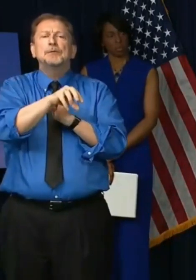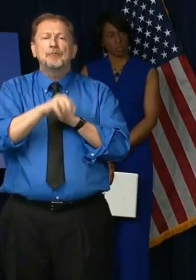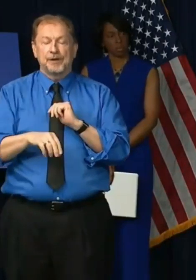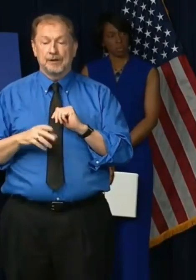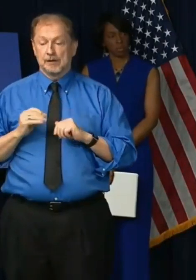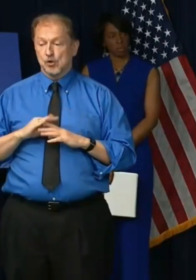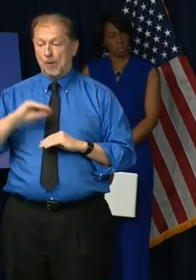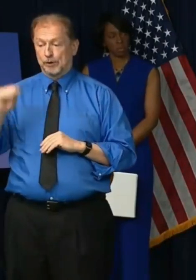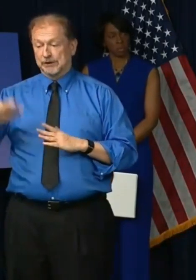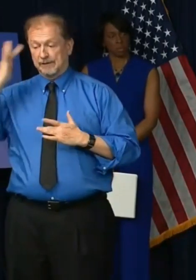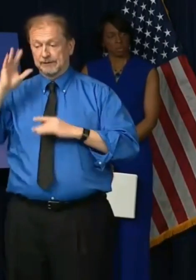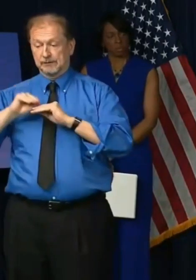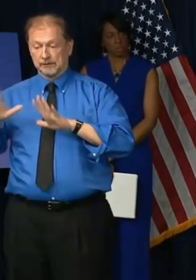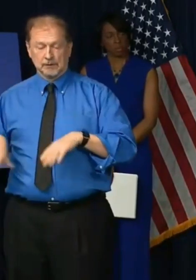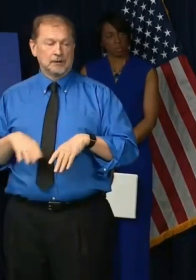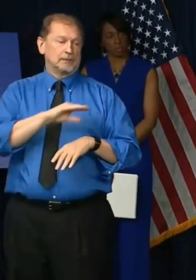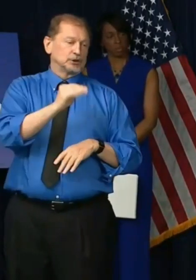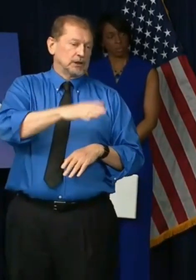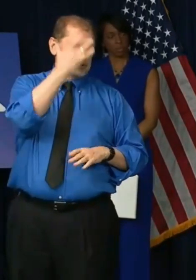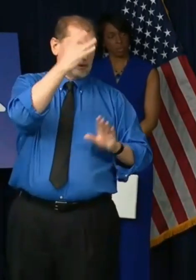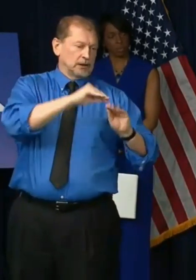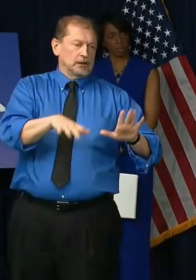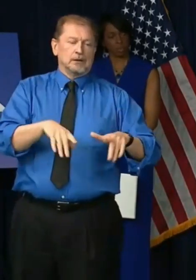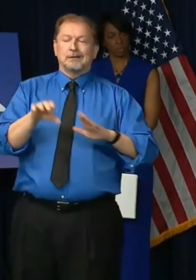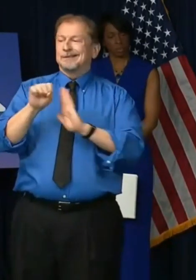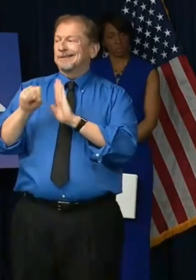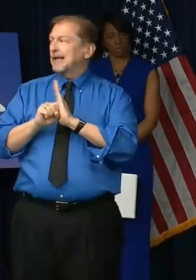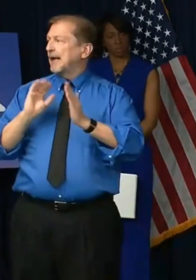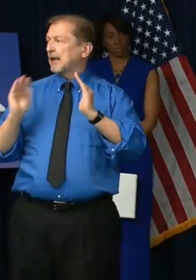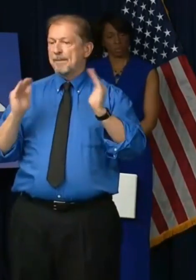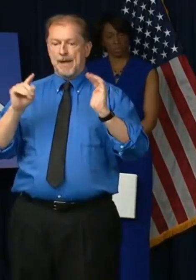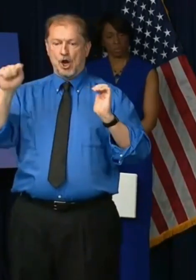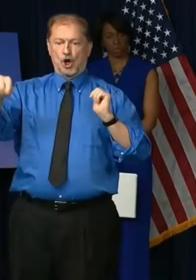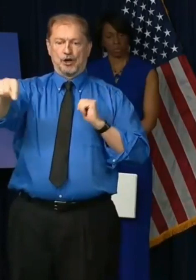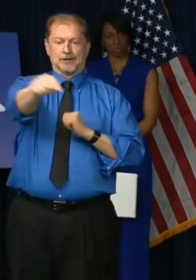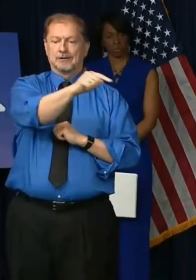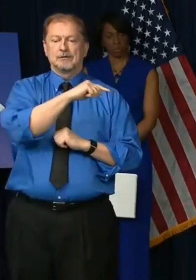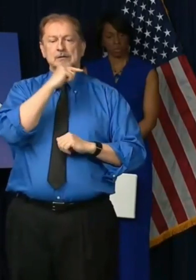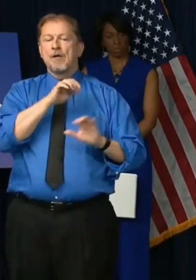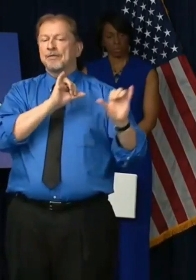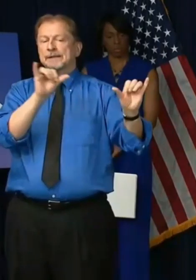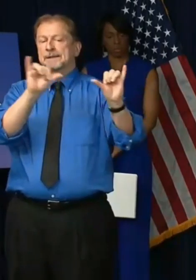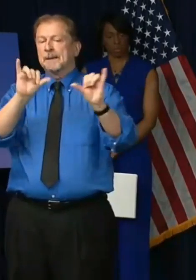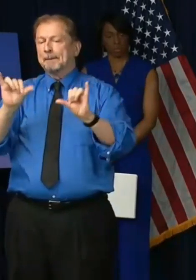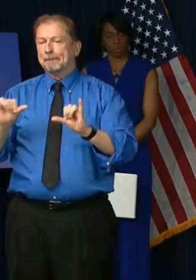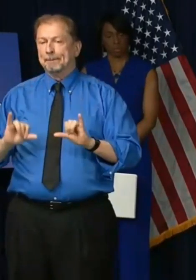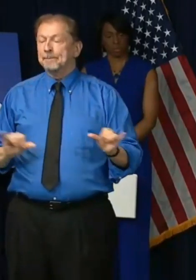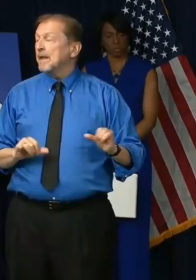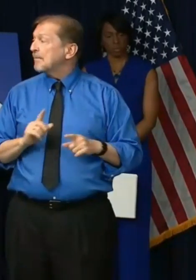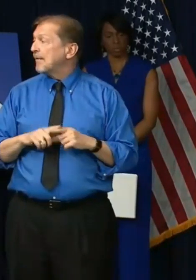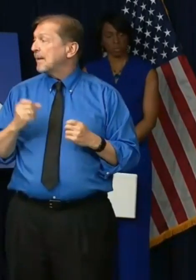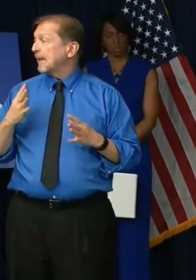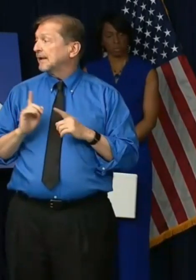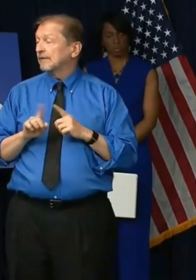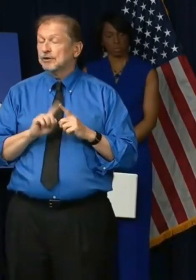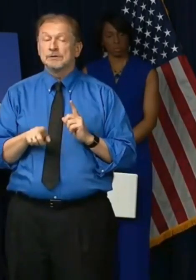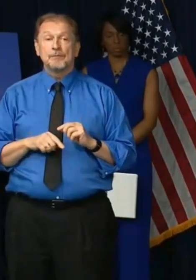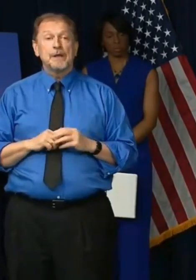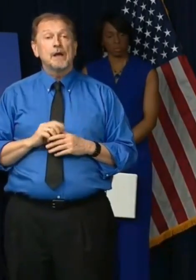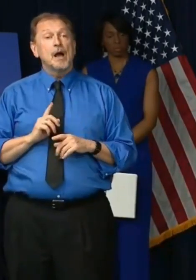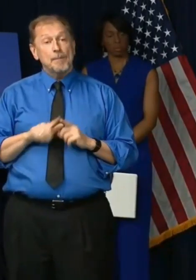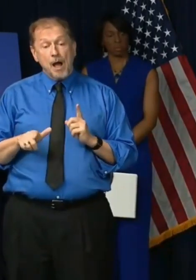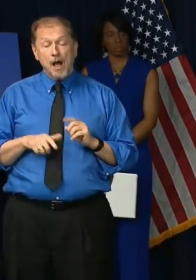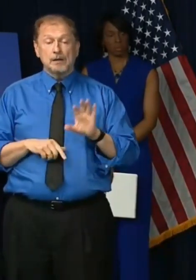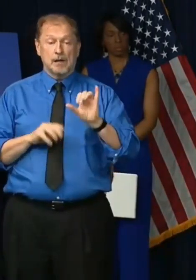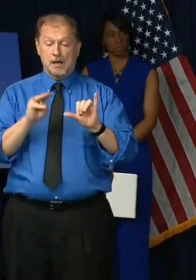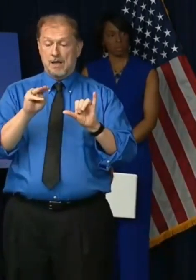infection rates are different and regionally different and so on. So there are a lot of differences, but there are also a lot of things in